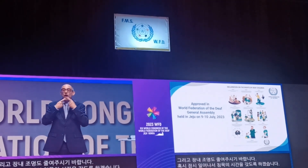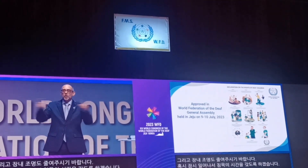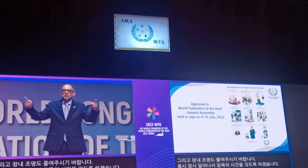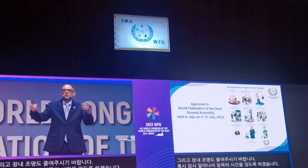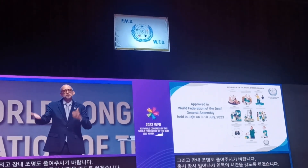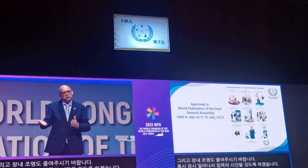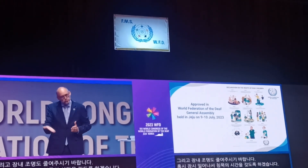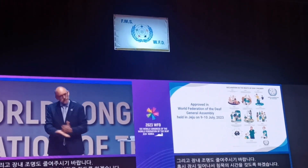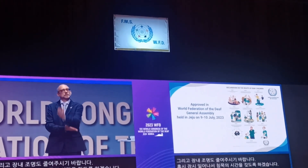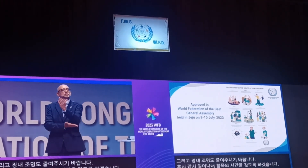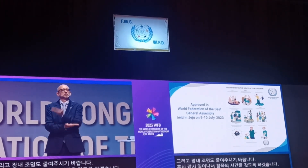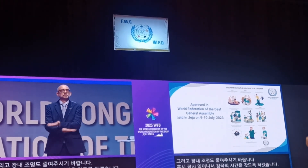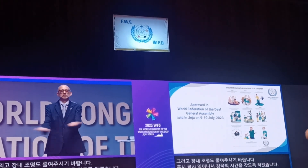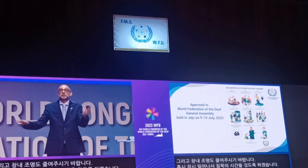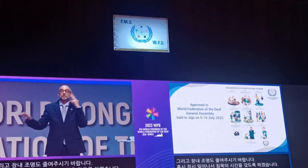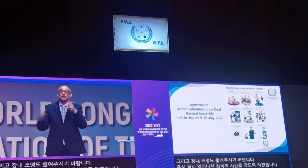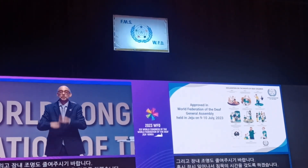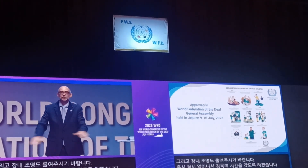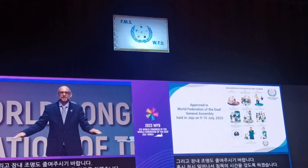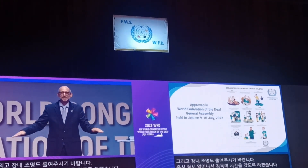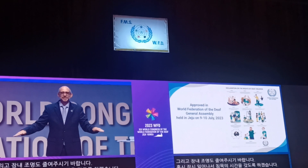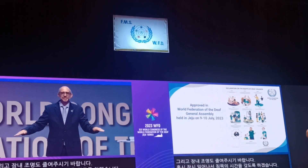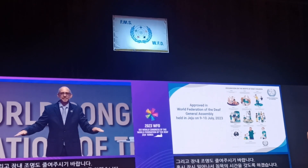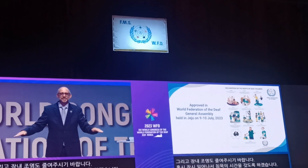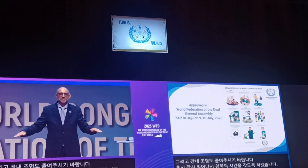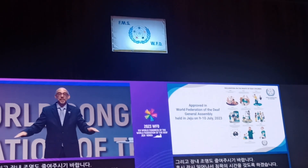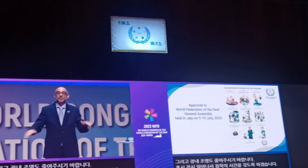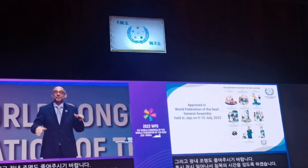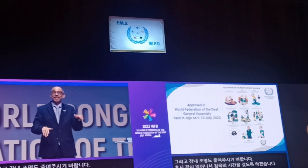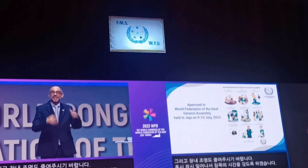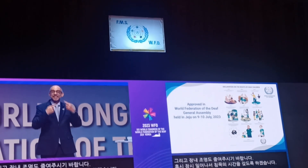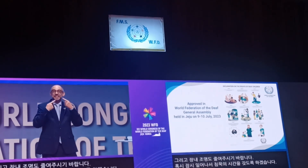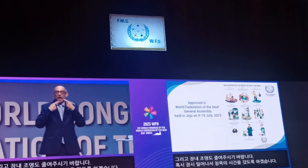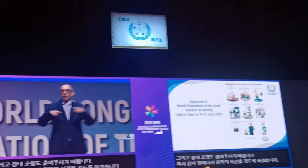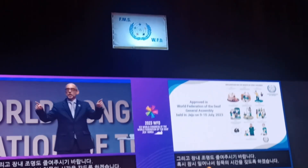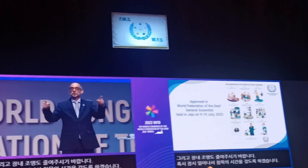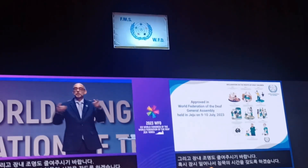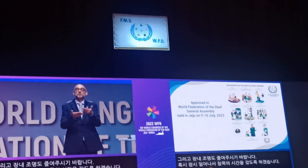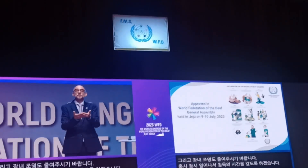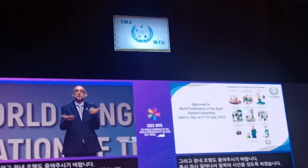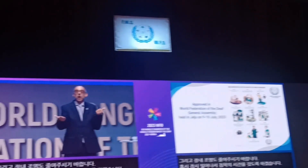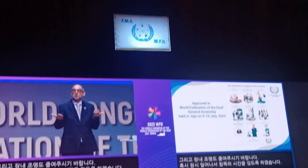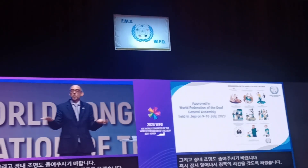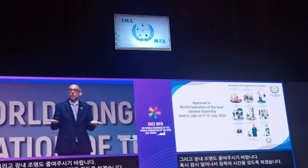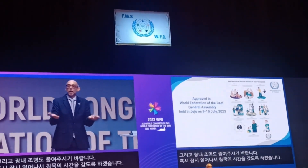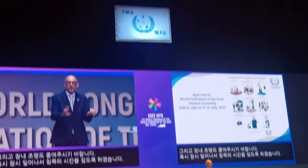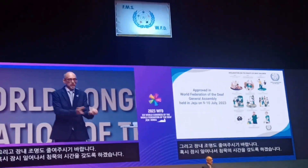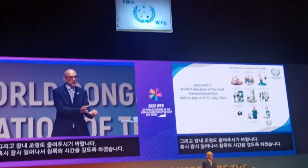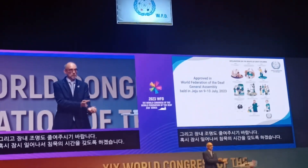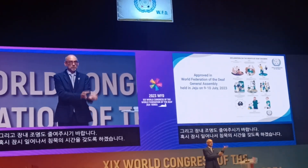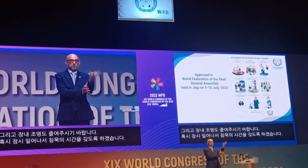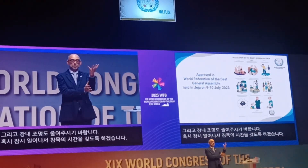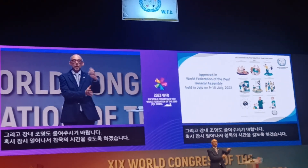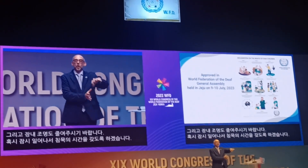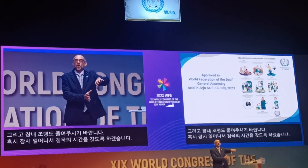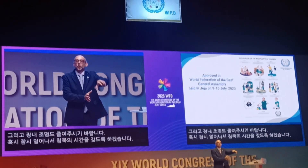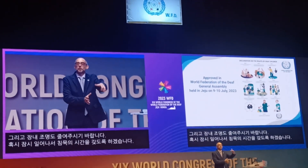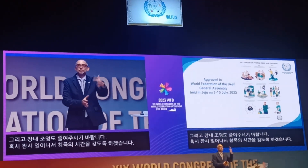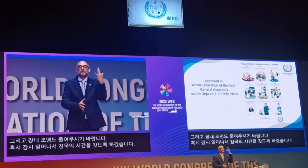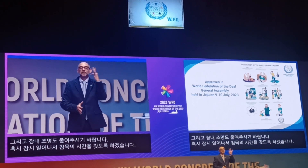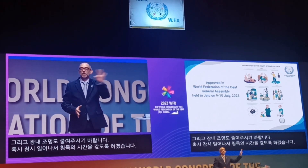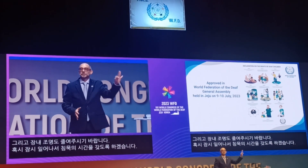today, the Declaration on the Rights of Deaf Children. This declaration has